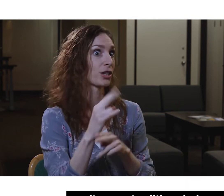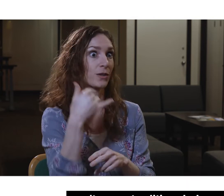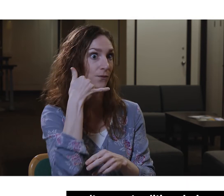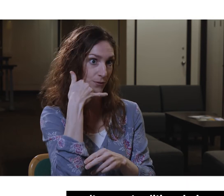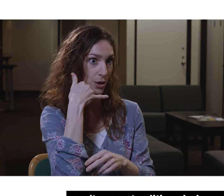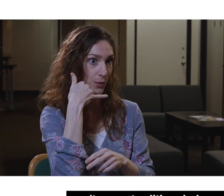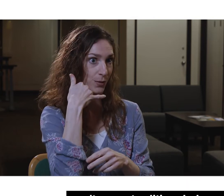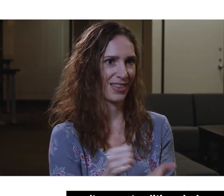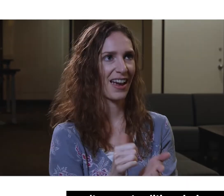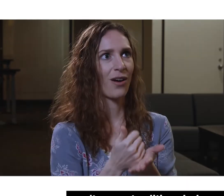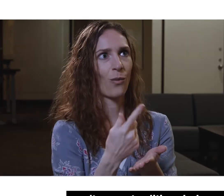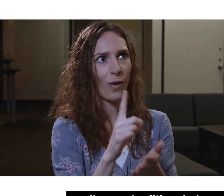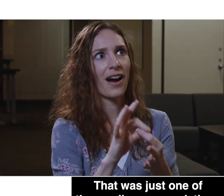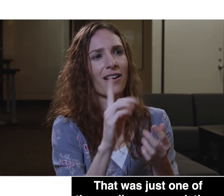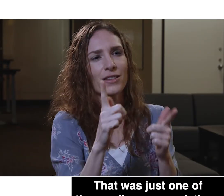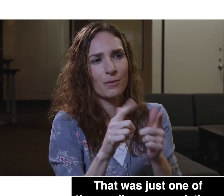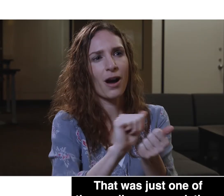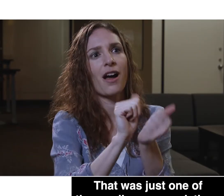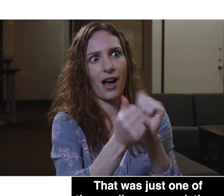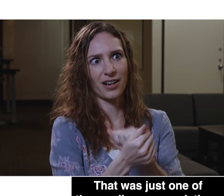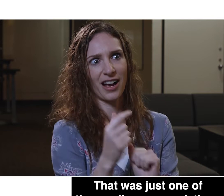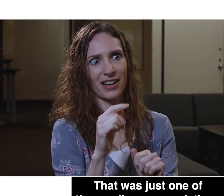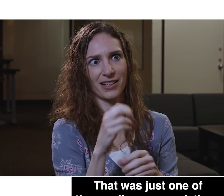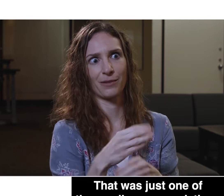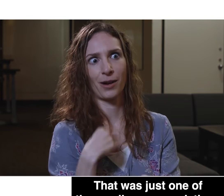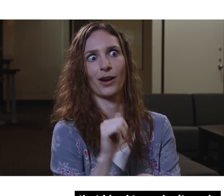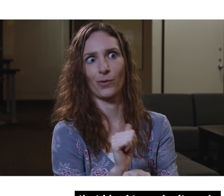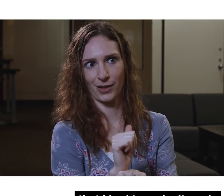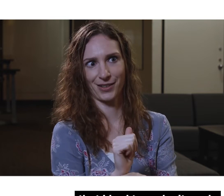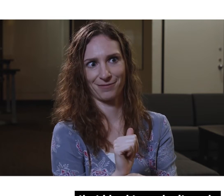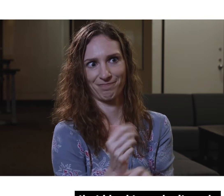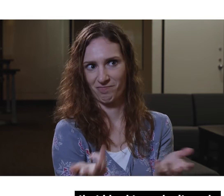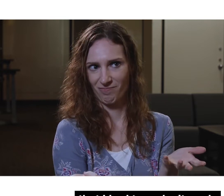phone. That was just one of the small accommodations that I had to make it work.